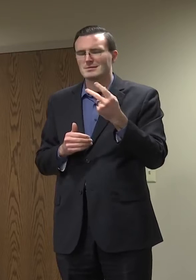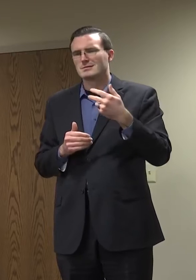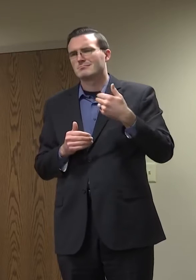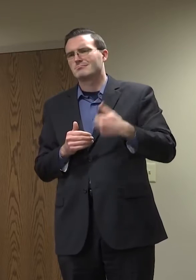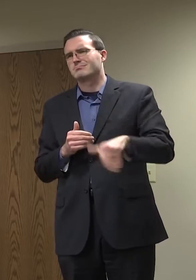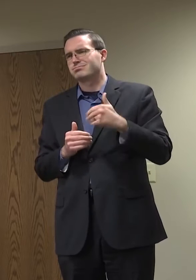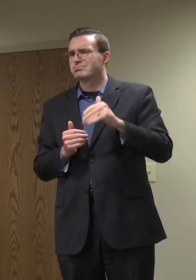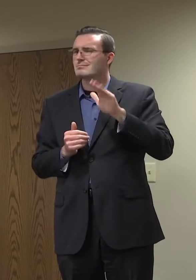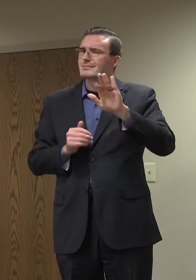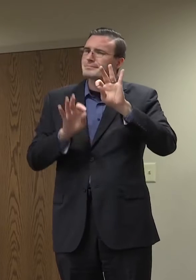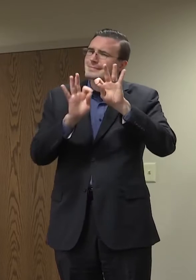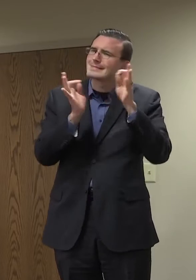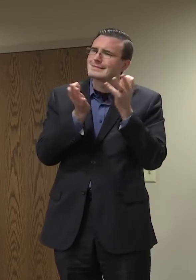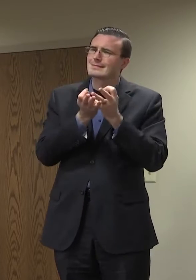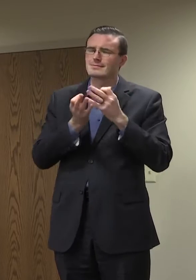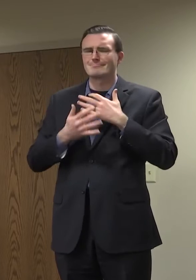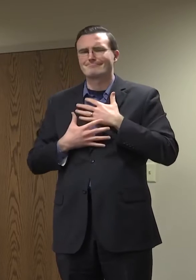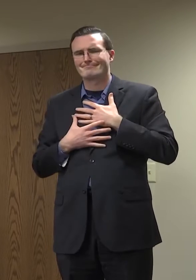out to their families.